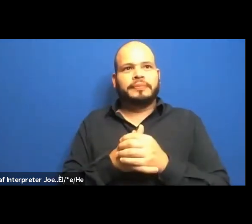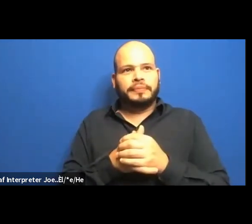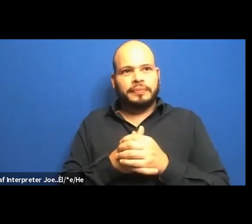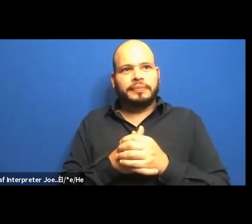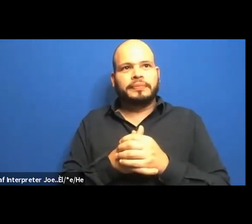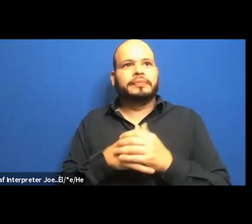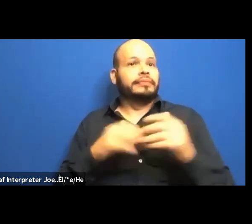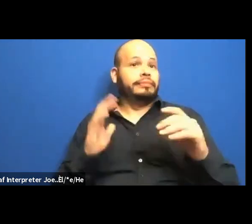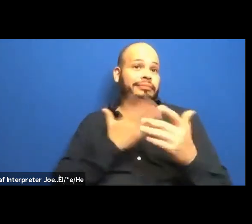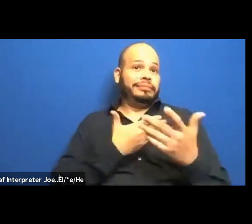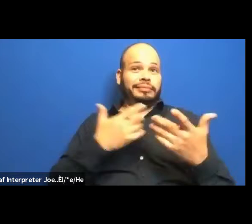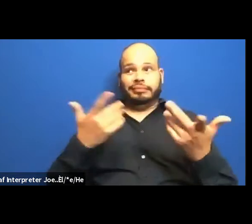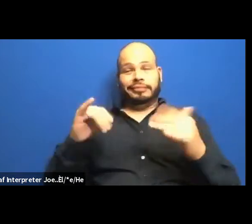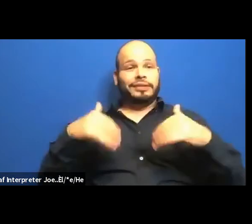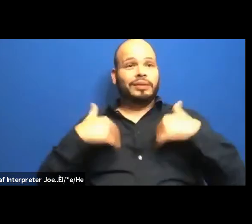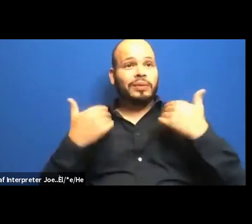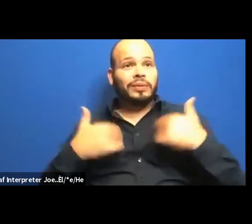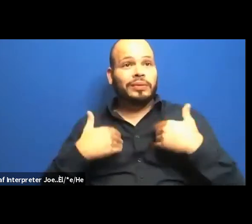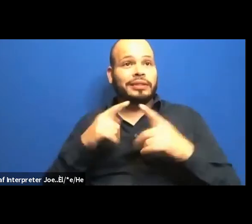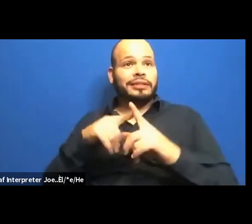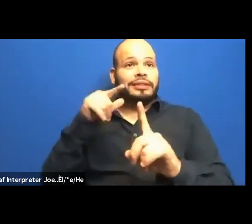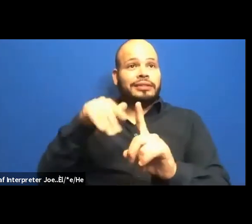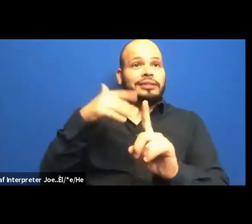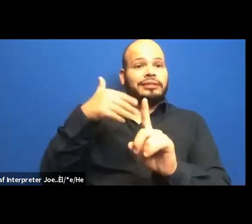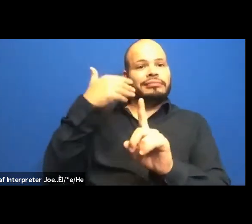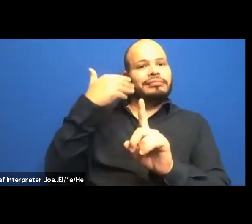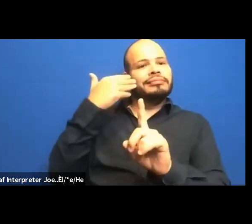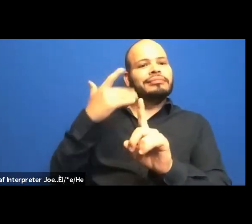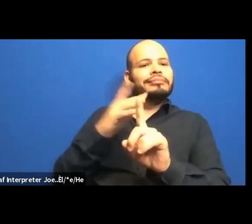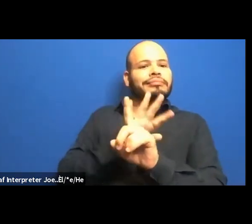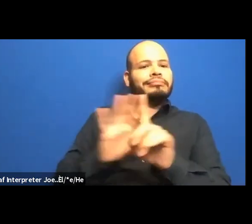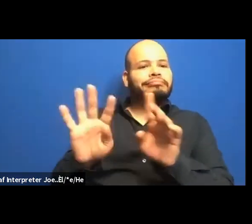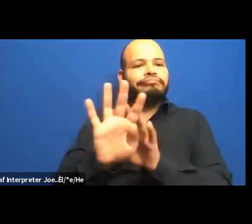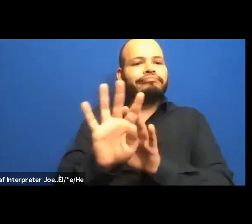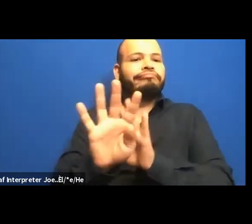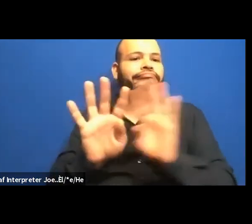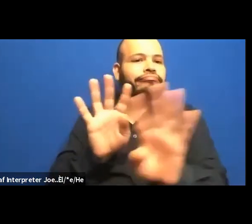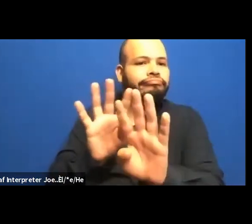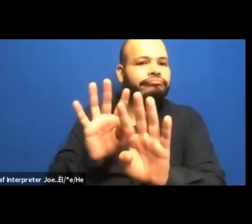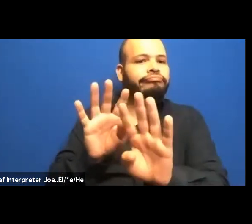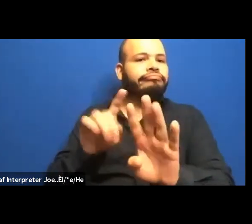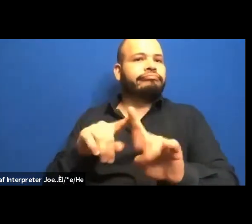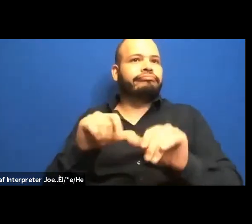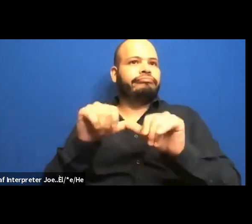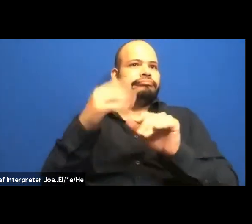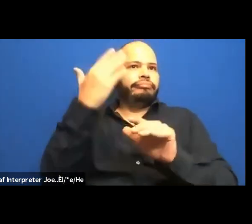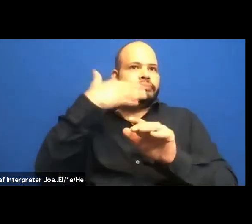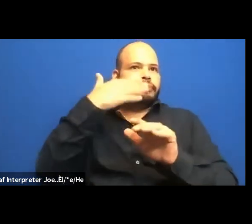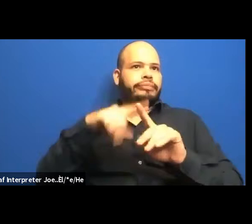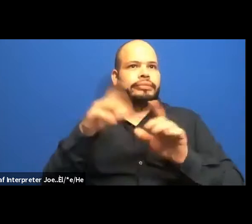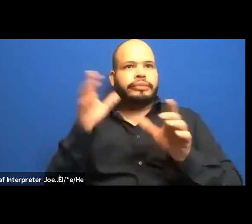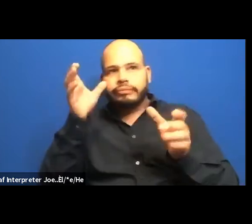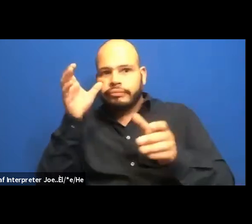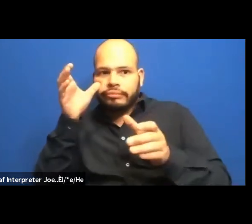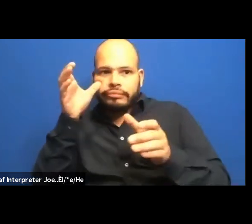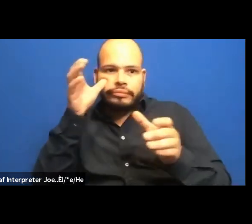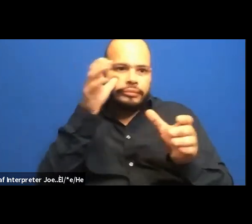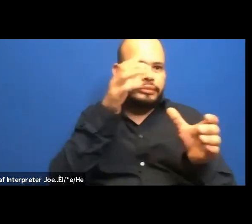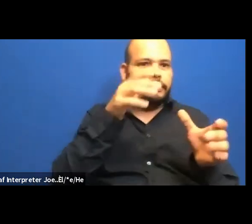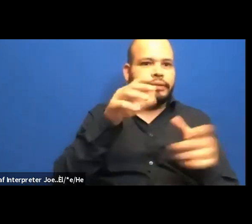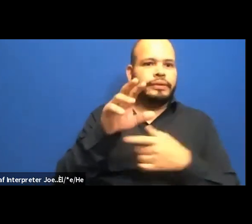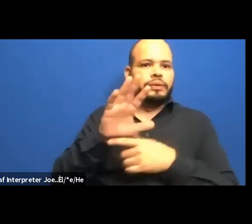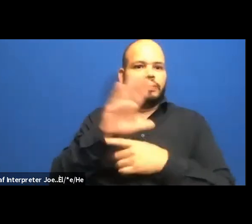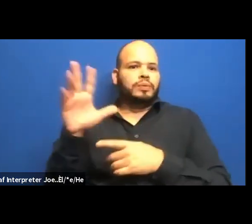their voices are fresh, their voices need to be heard, and their ideas are going to benefit us in addition to them, because